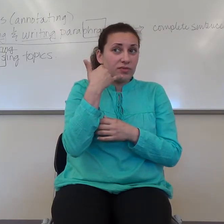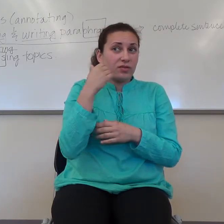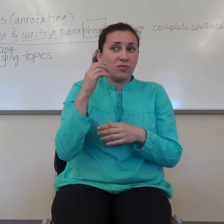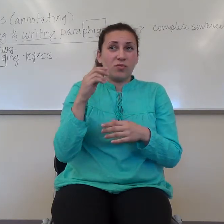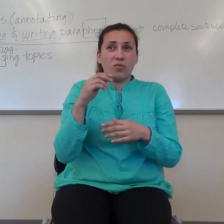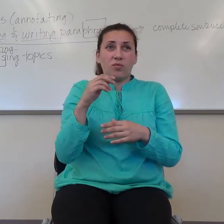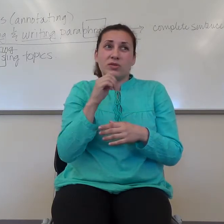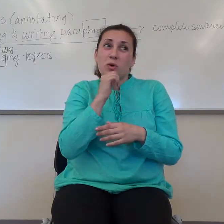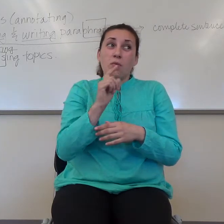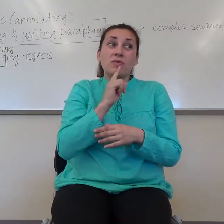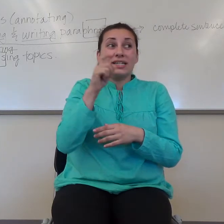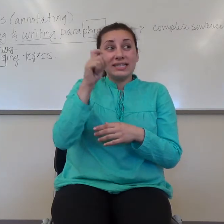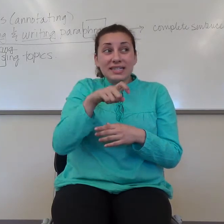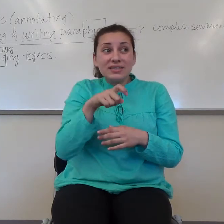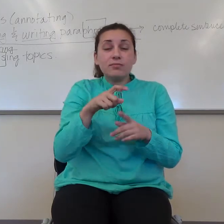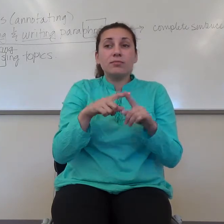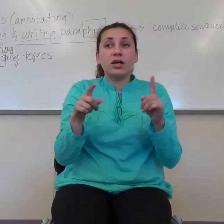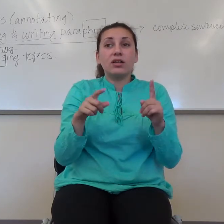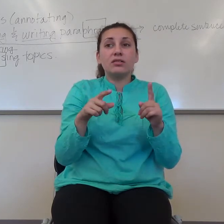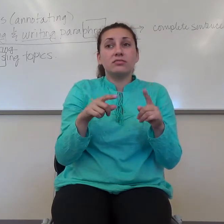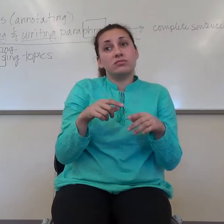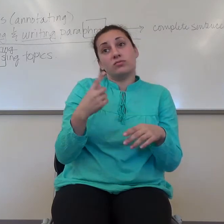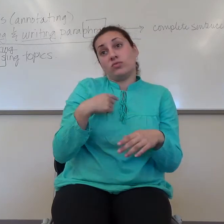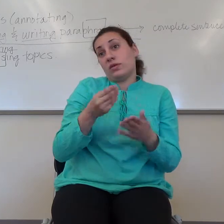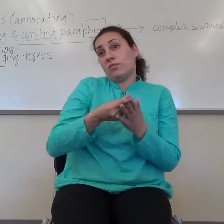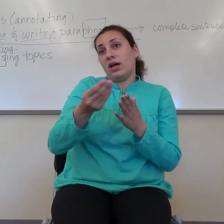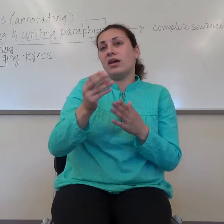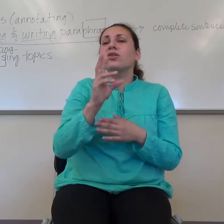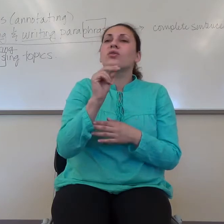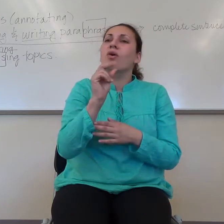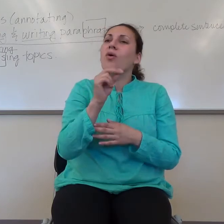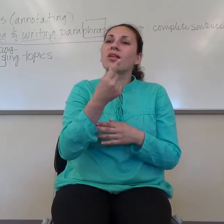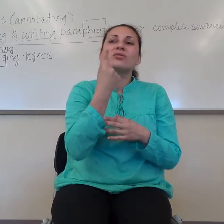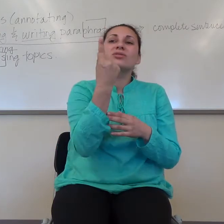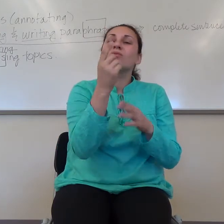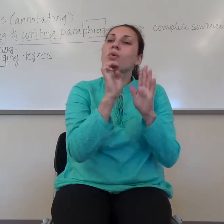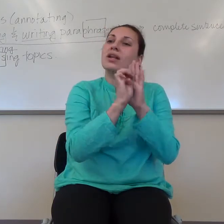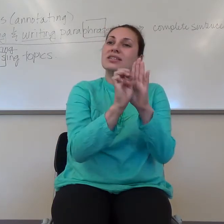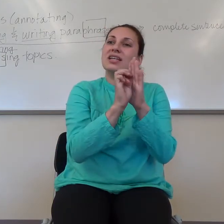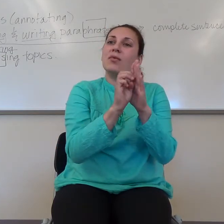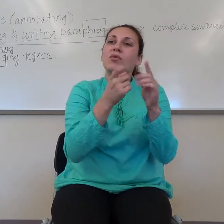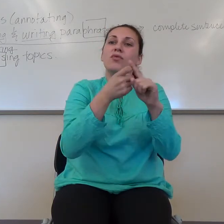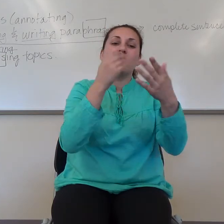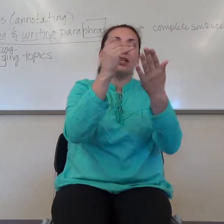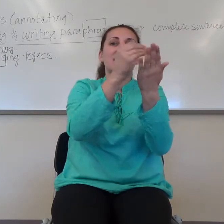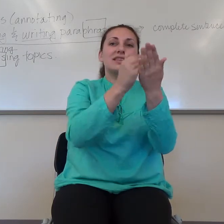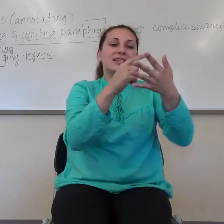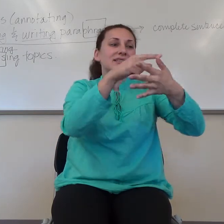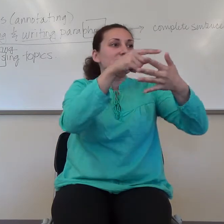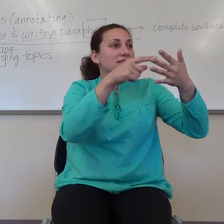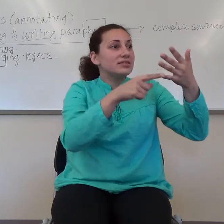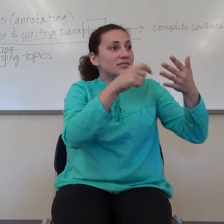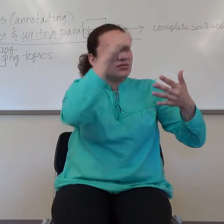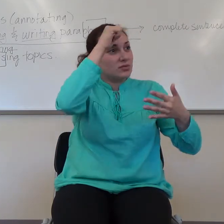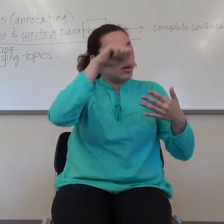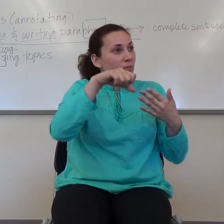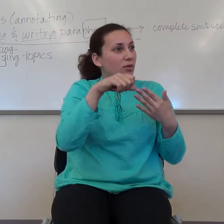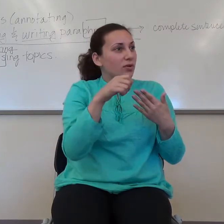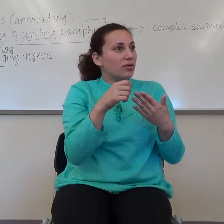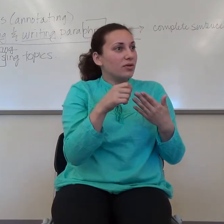them. That was just one example of one thing. No way was that what the paragraph was about. But